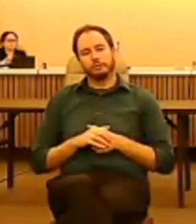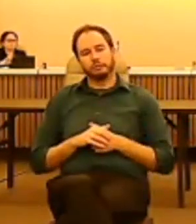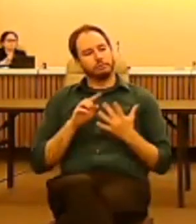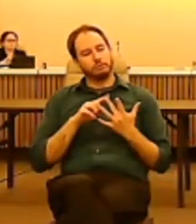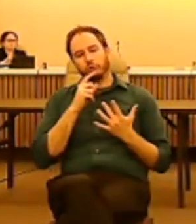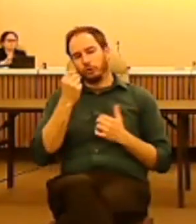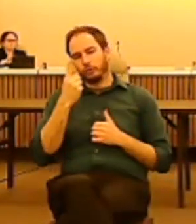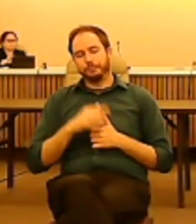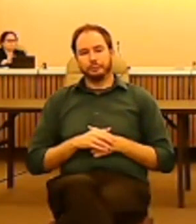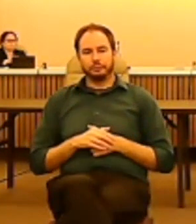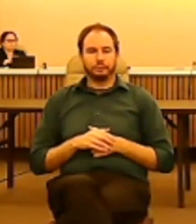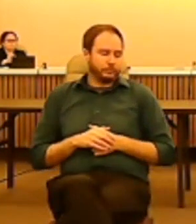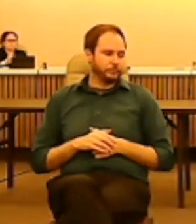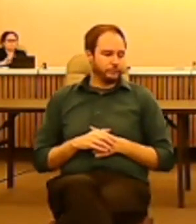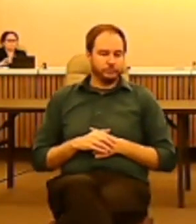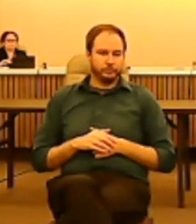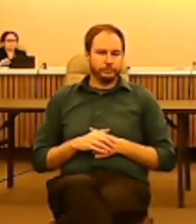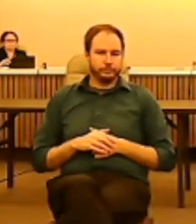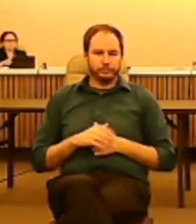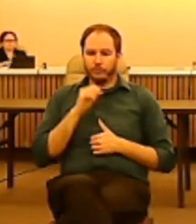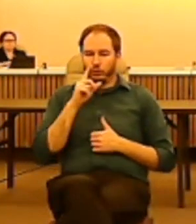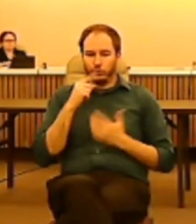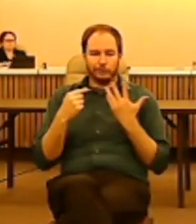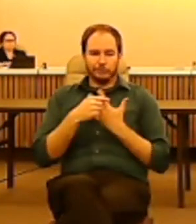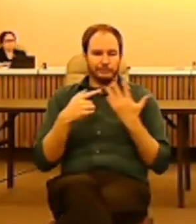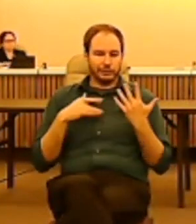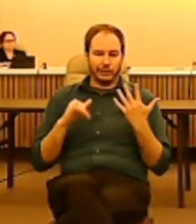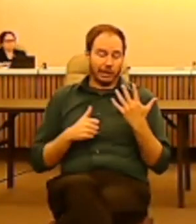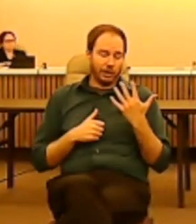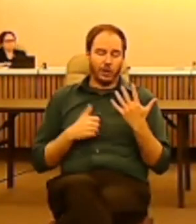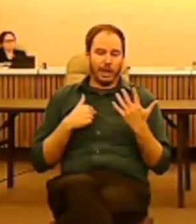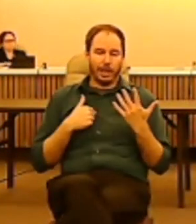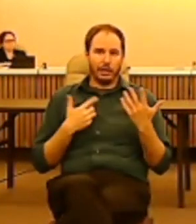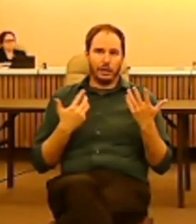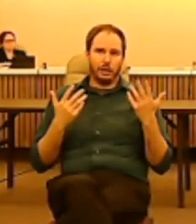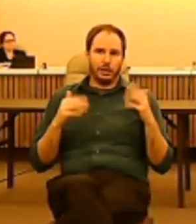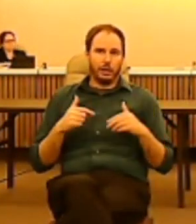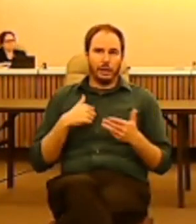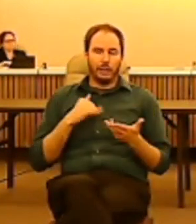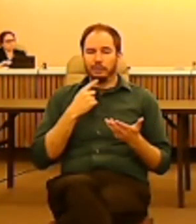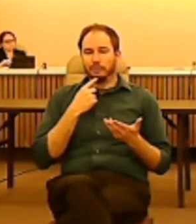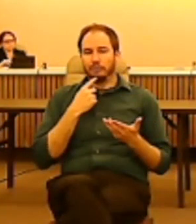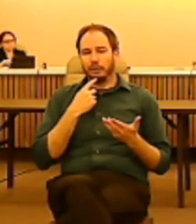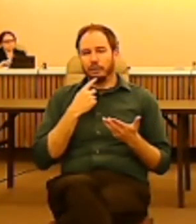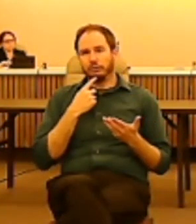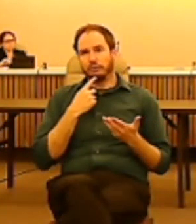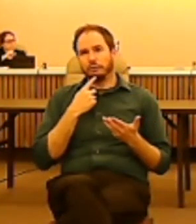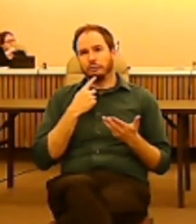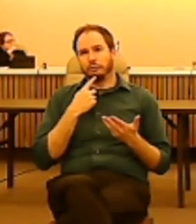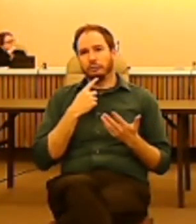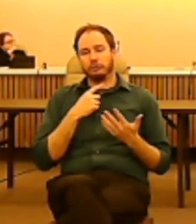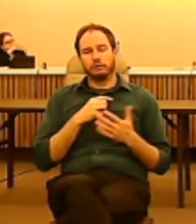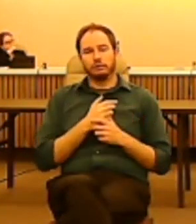Sure. So I don't know how others feel. Like I said, I just, like I said, Common